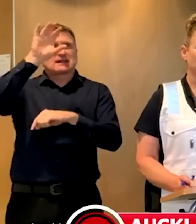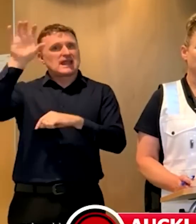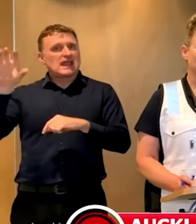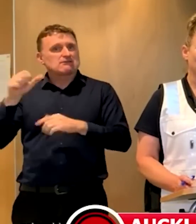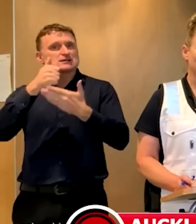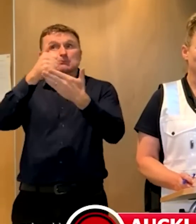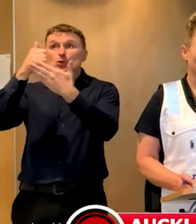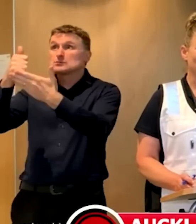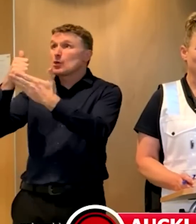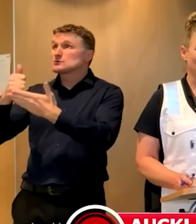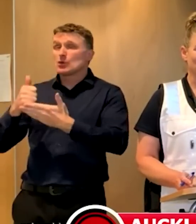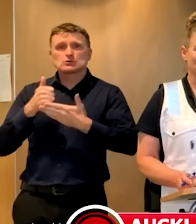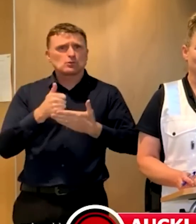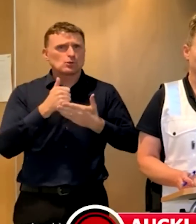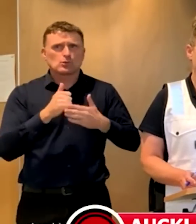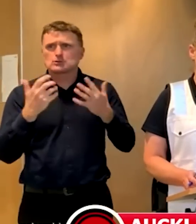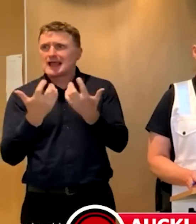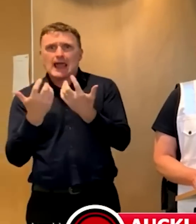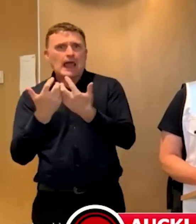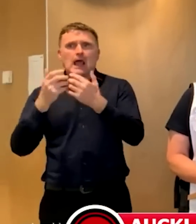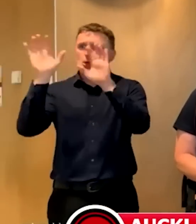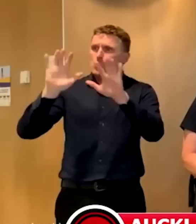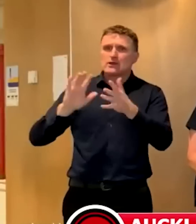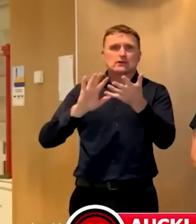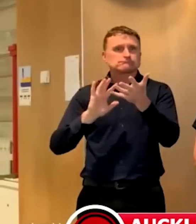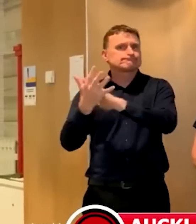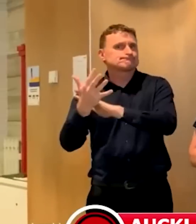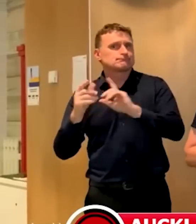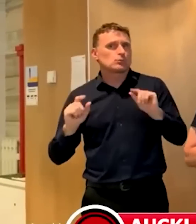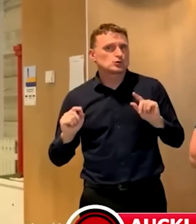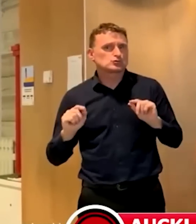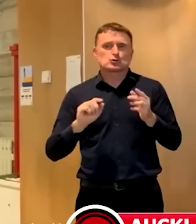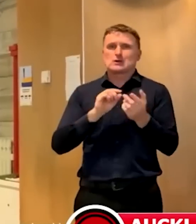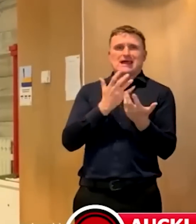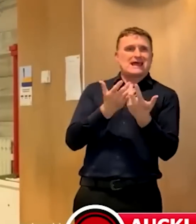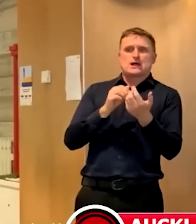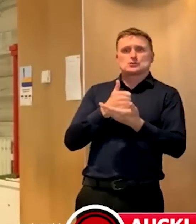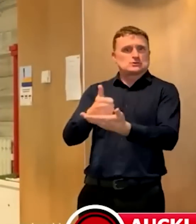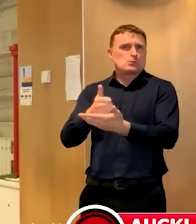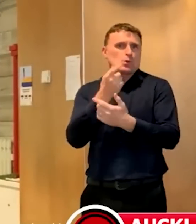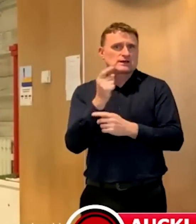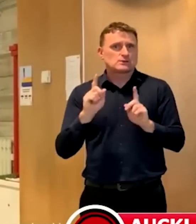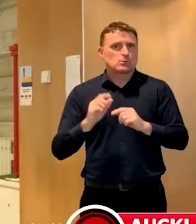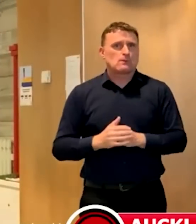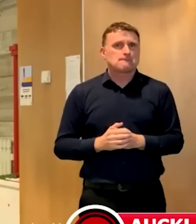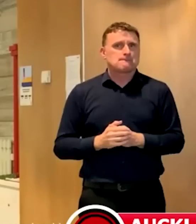their preparedness and direct response to some of the flooding that we're experiencing.